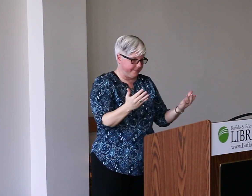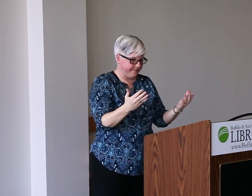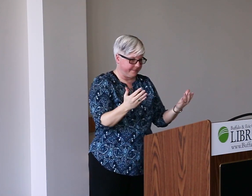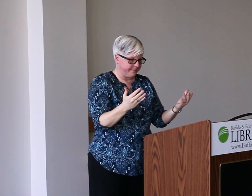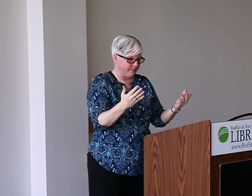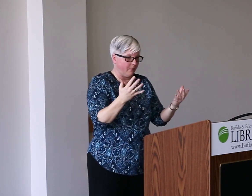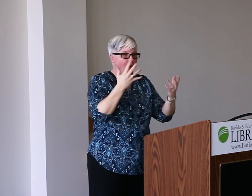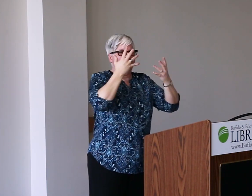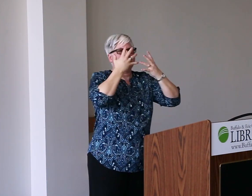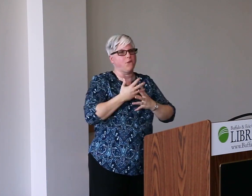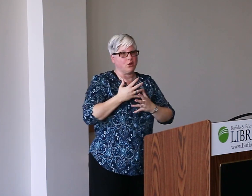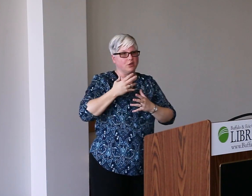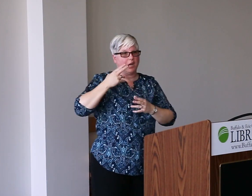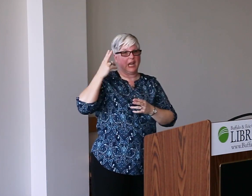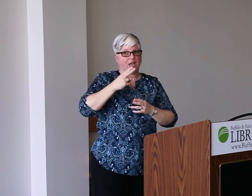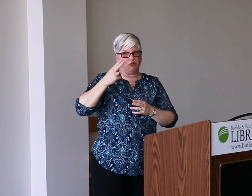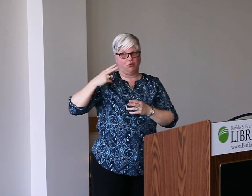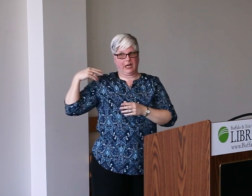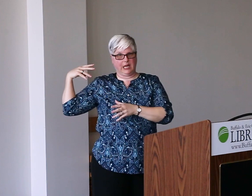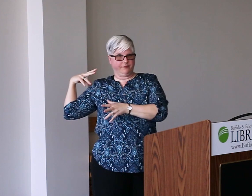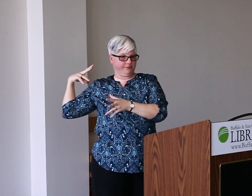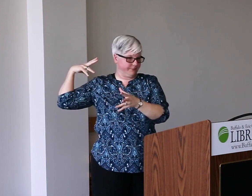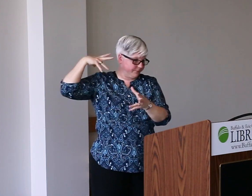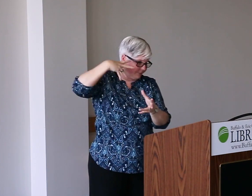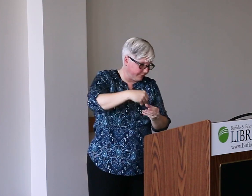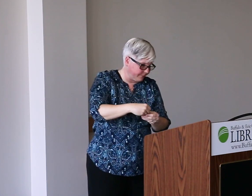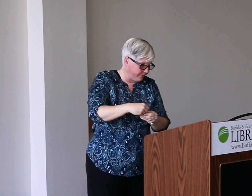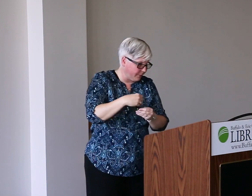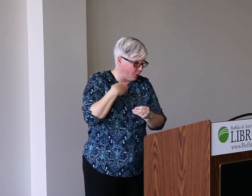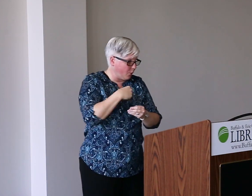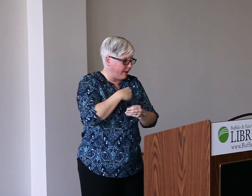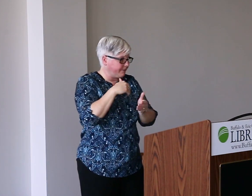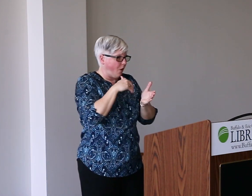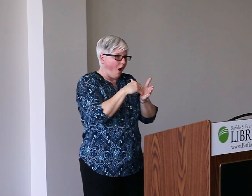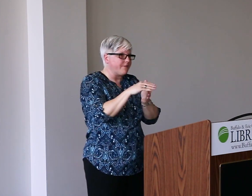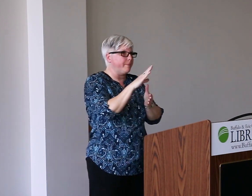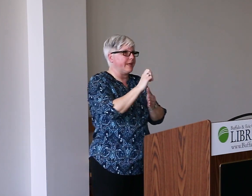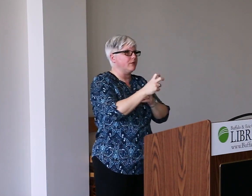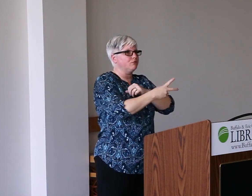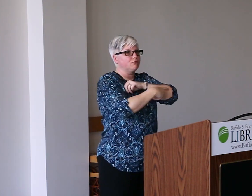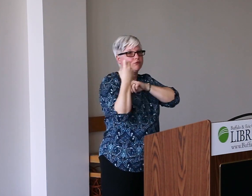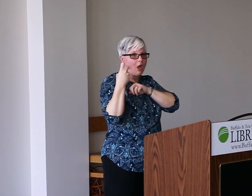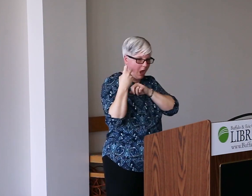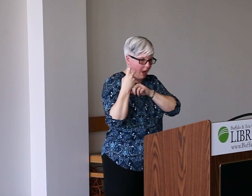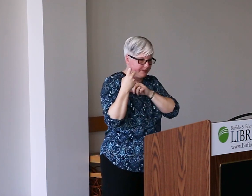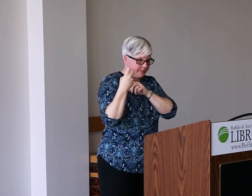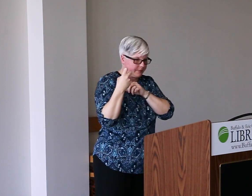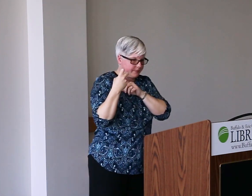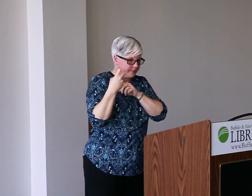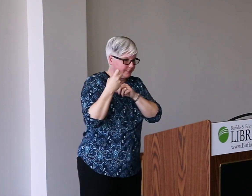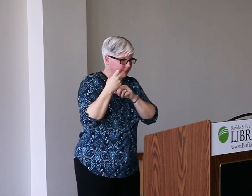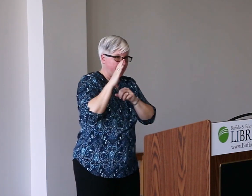And we want to contribute to society. But unfortunately, from history, we've often been